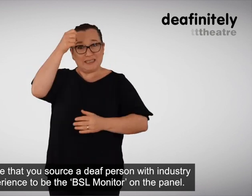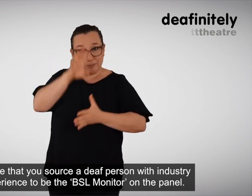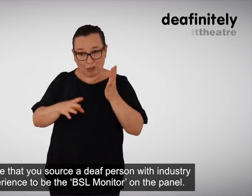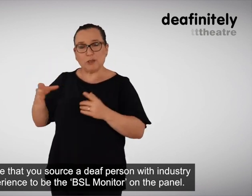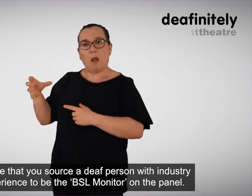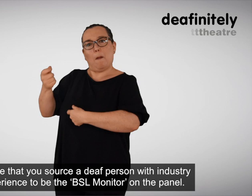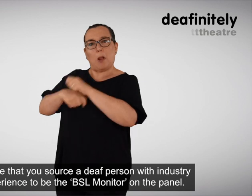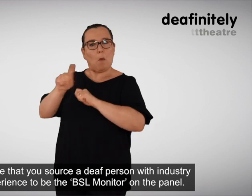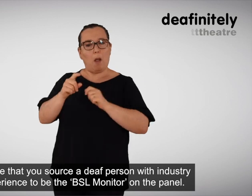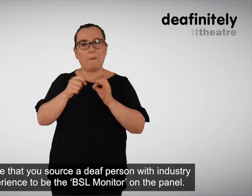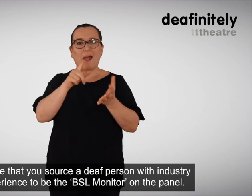panel.